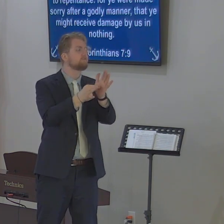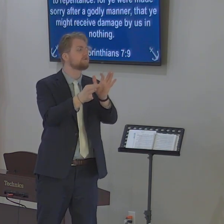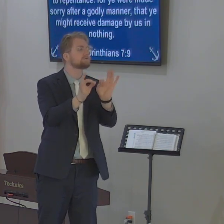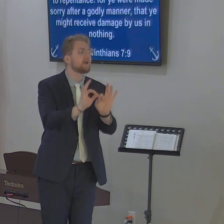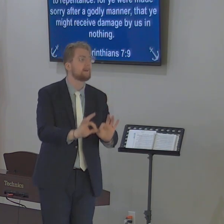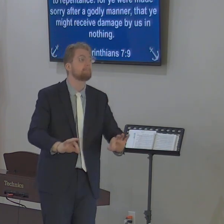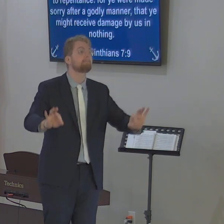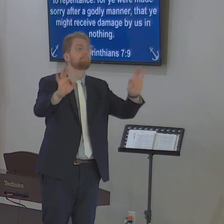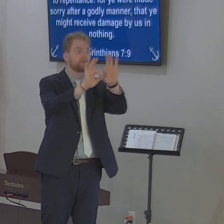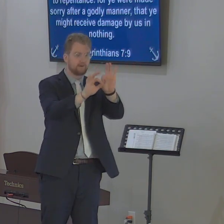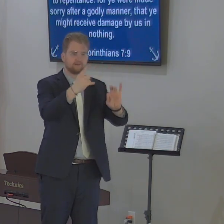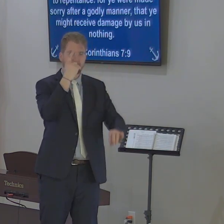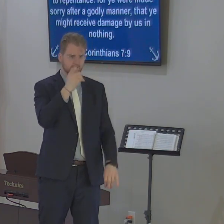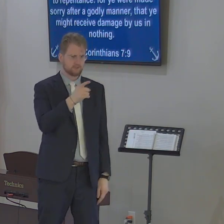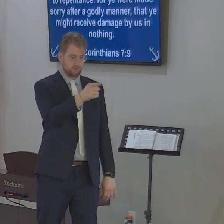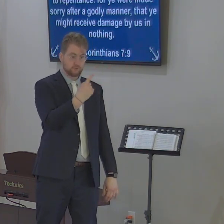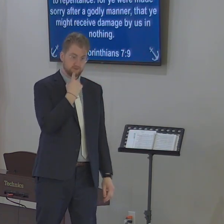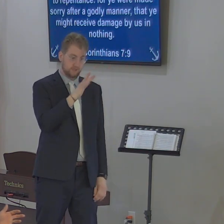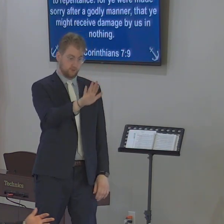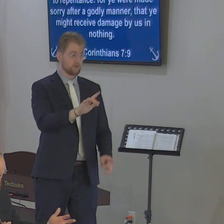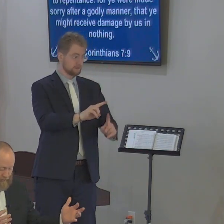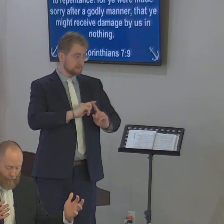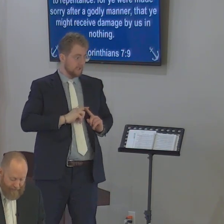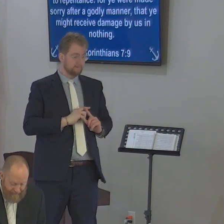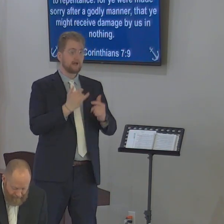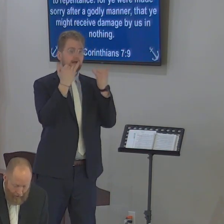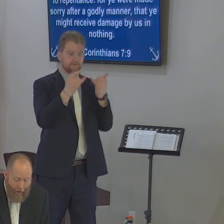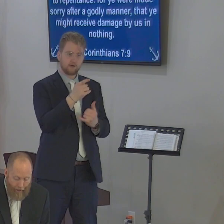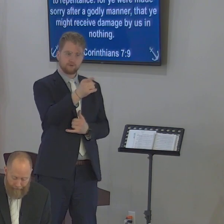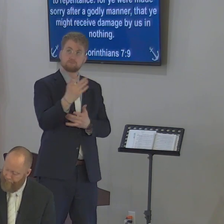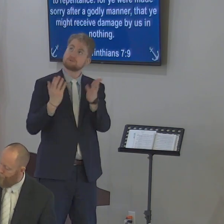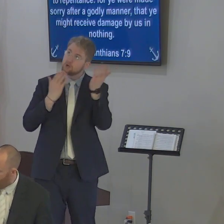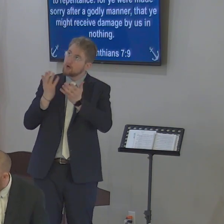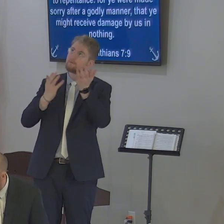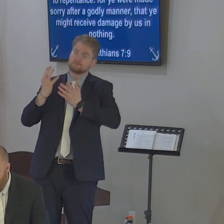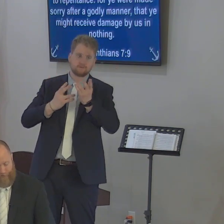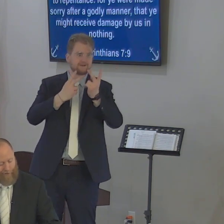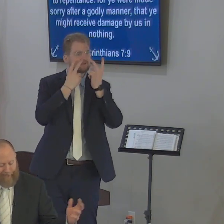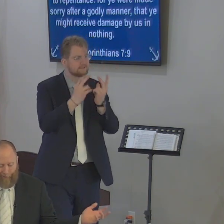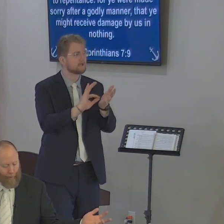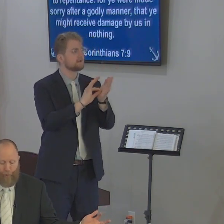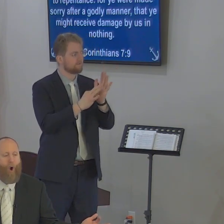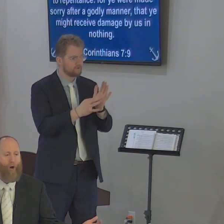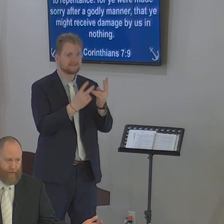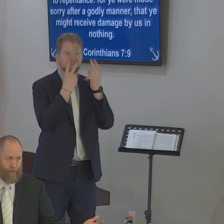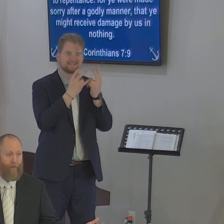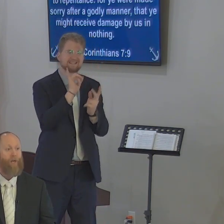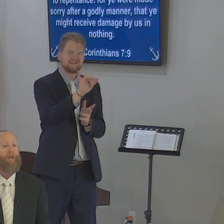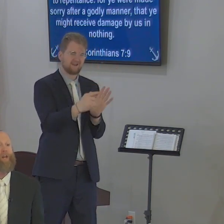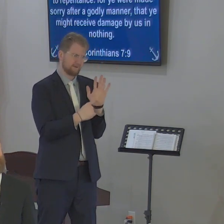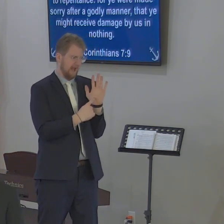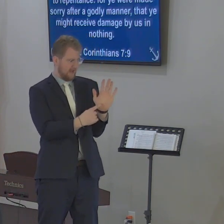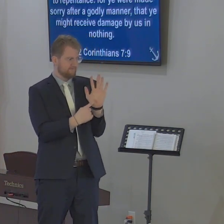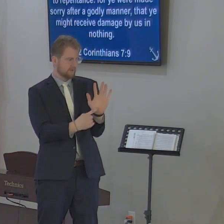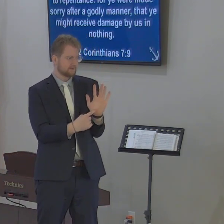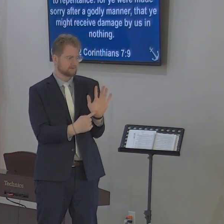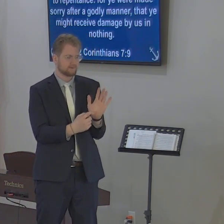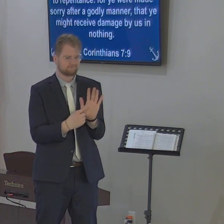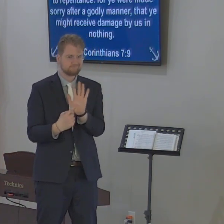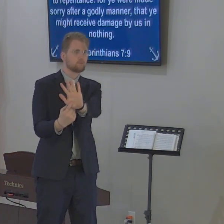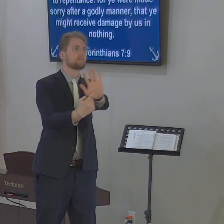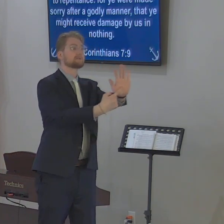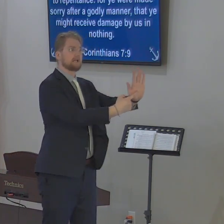of repentance. When Paul was pricked in his heart in verse 5, he said, okay, Lord, who are you? In verse